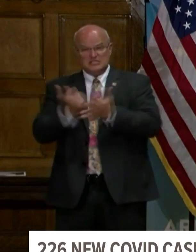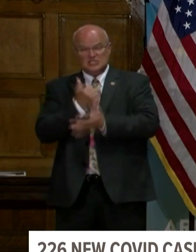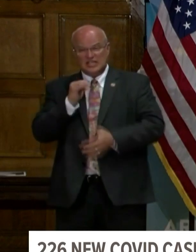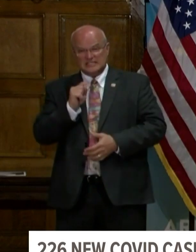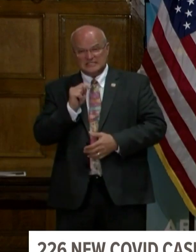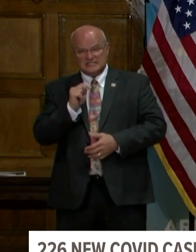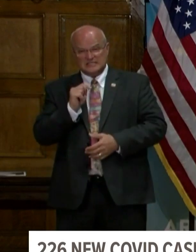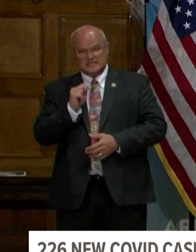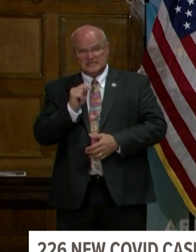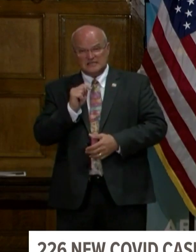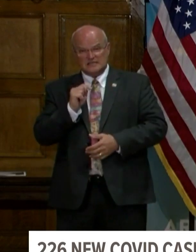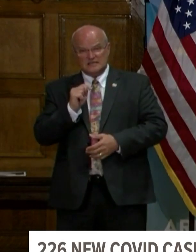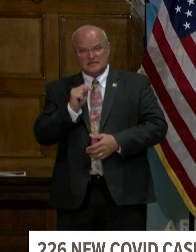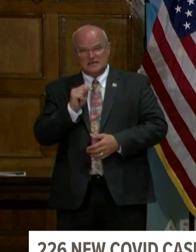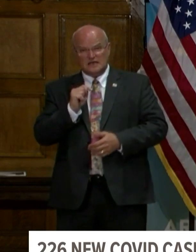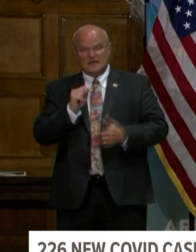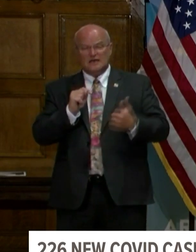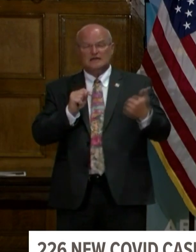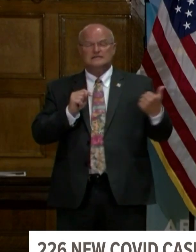it?